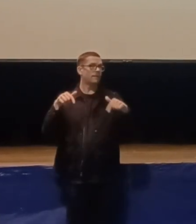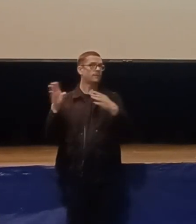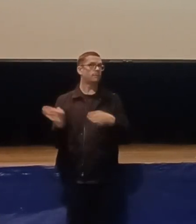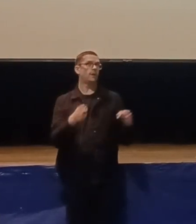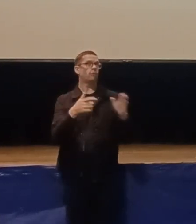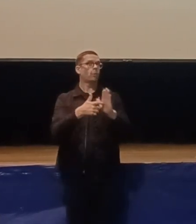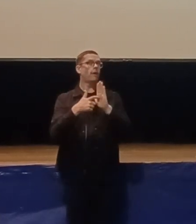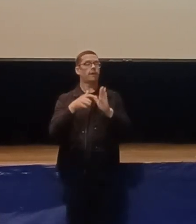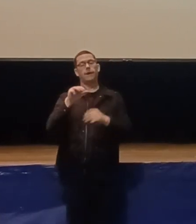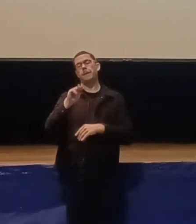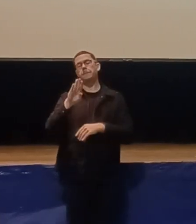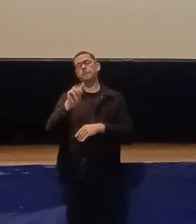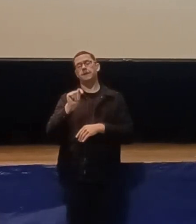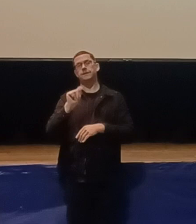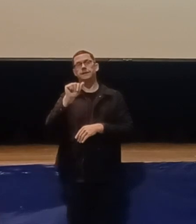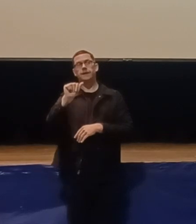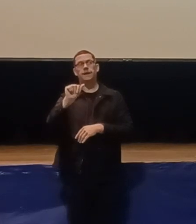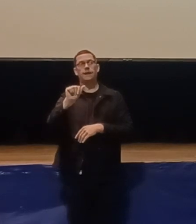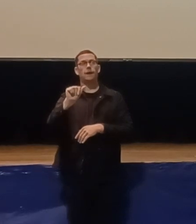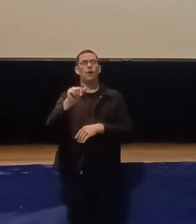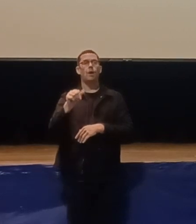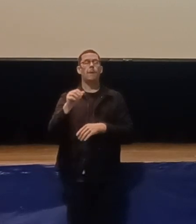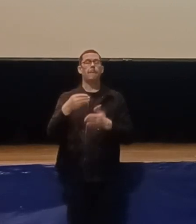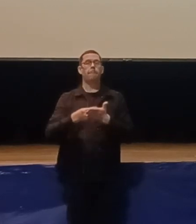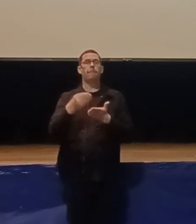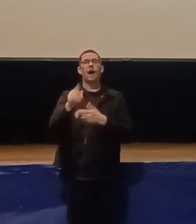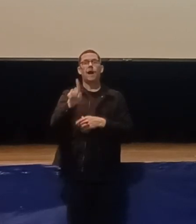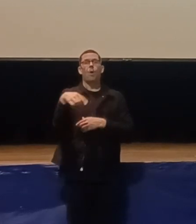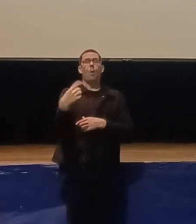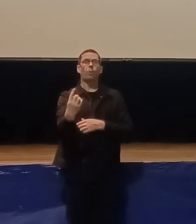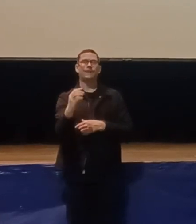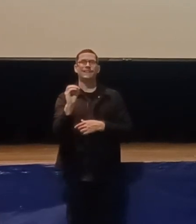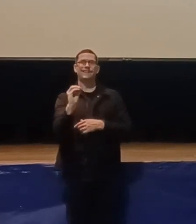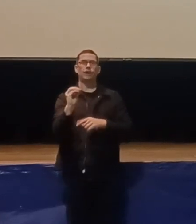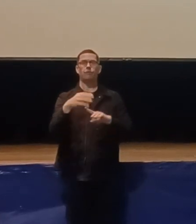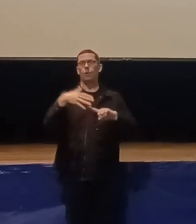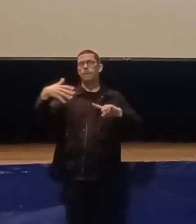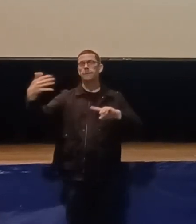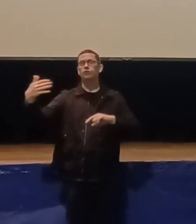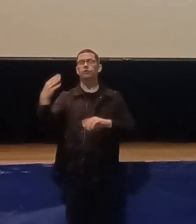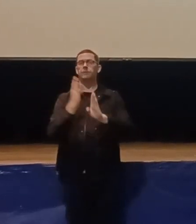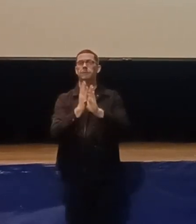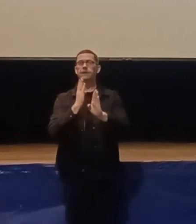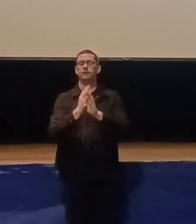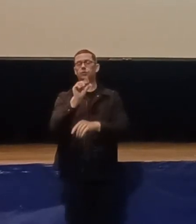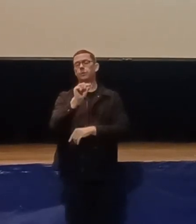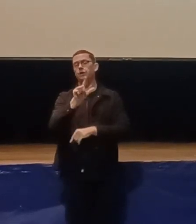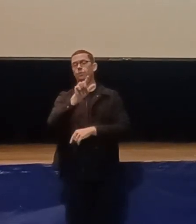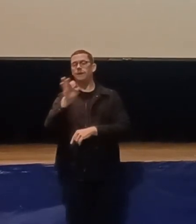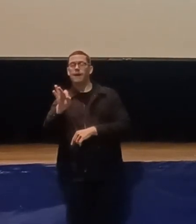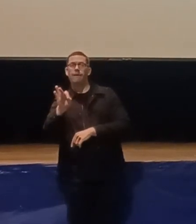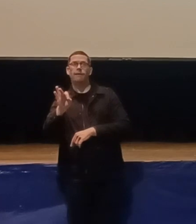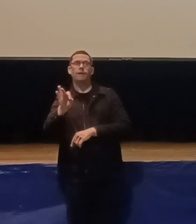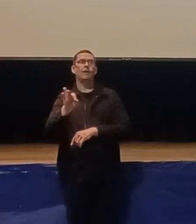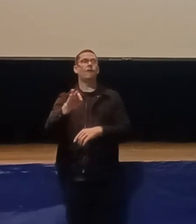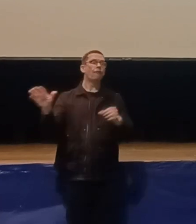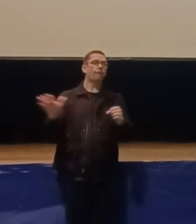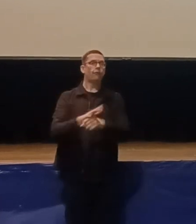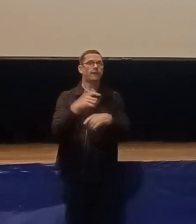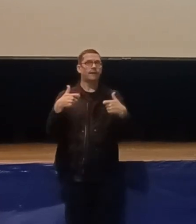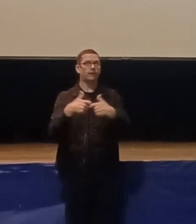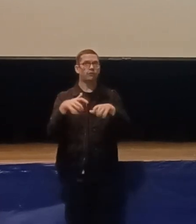MbTA buy only zero emissions buses after 2029 and fully electrify its fleet by 2040.